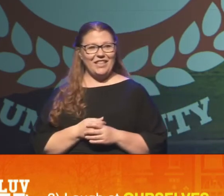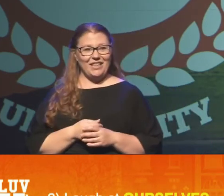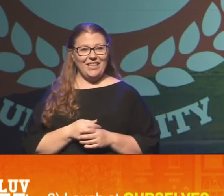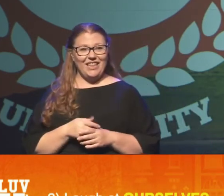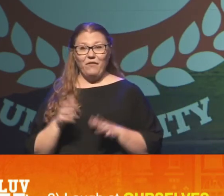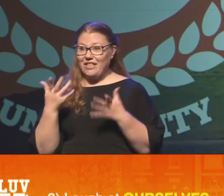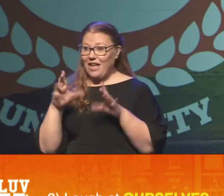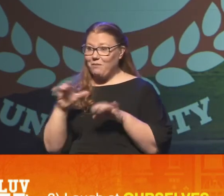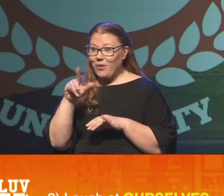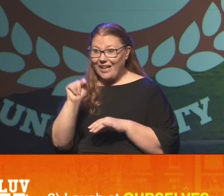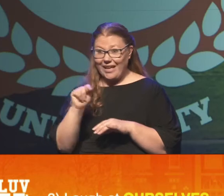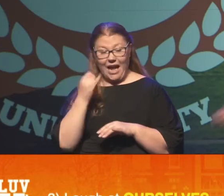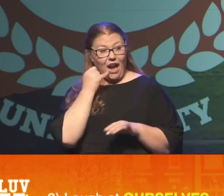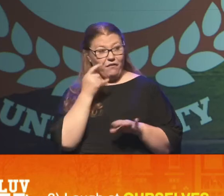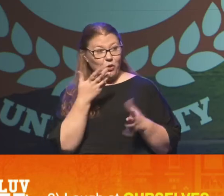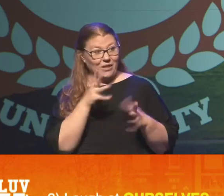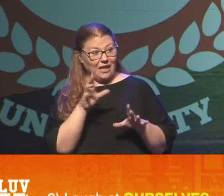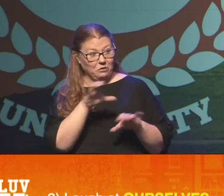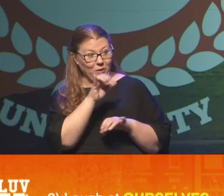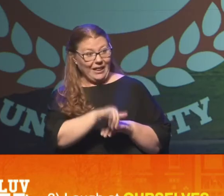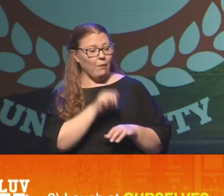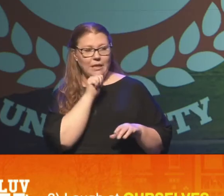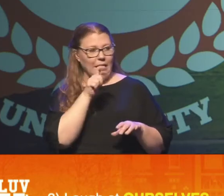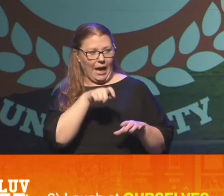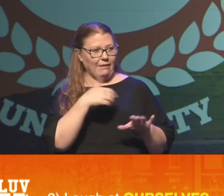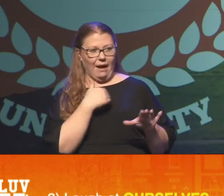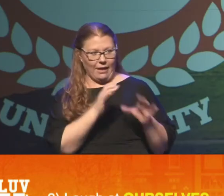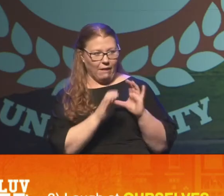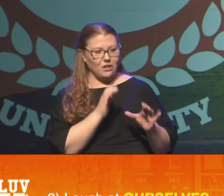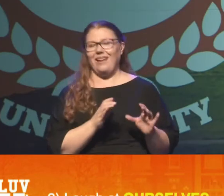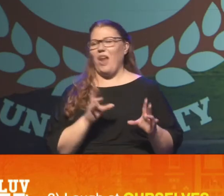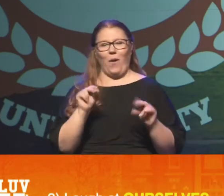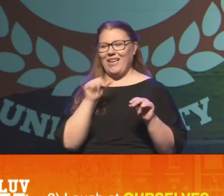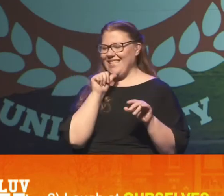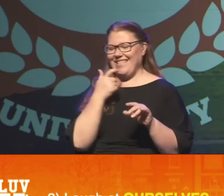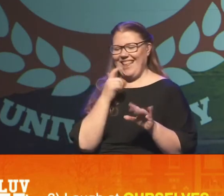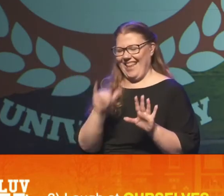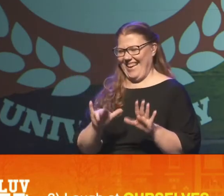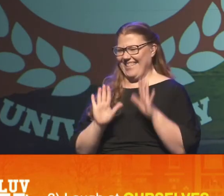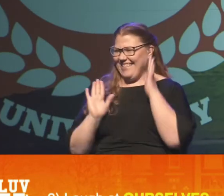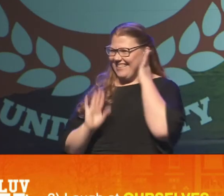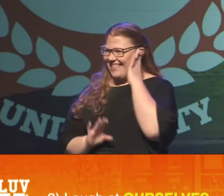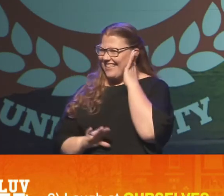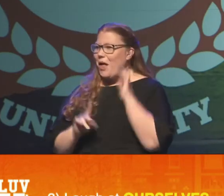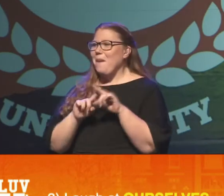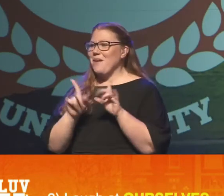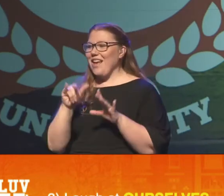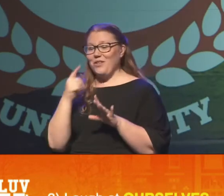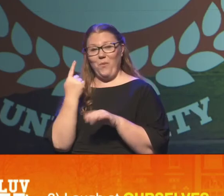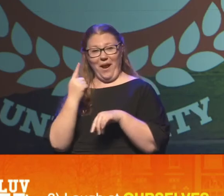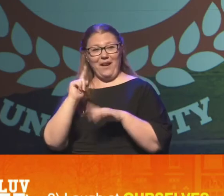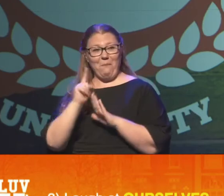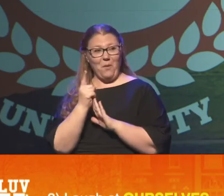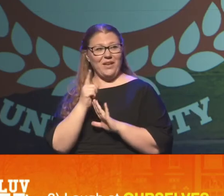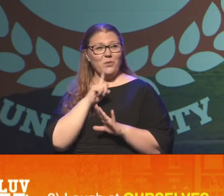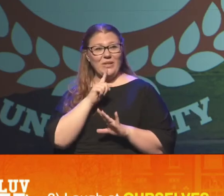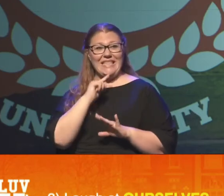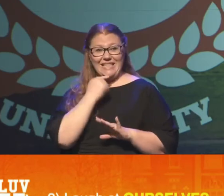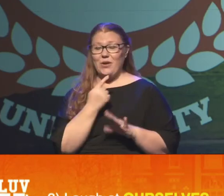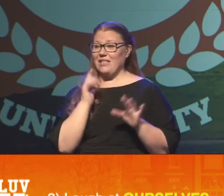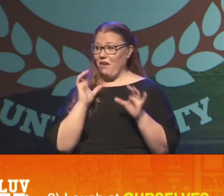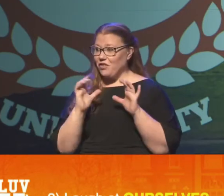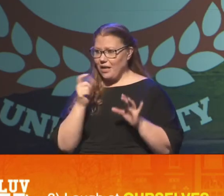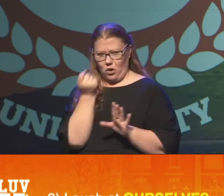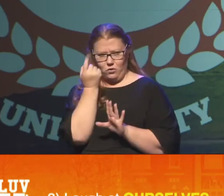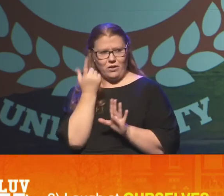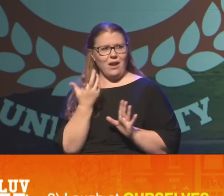it, if you'd stop doing this, we wouldn't have to have this conversation. No, I didn't say that. But it was one of those moments where a very serious conversation, I began